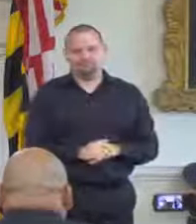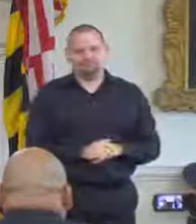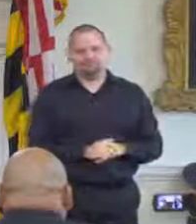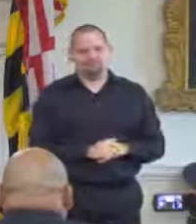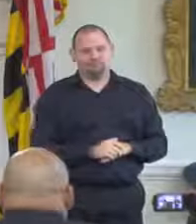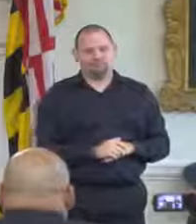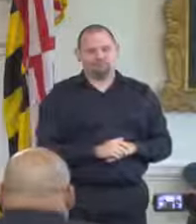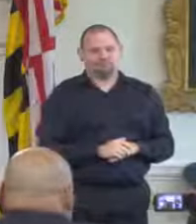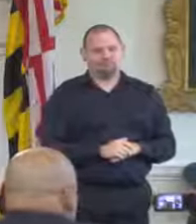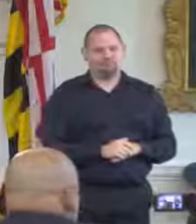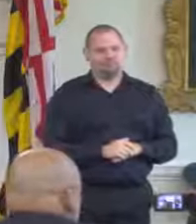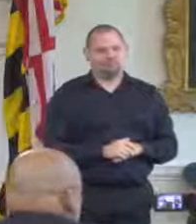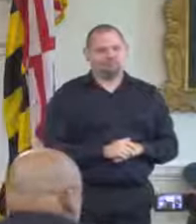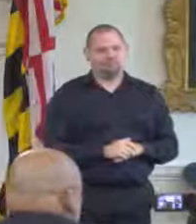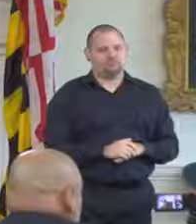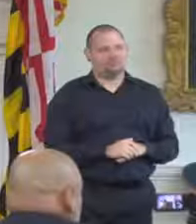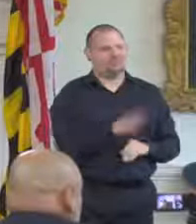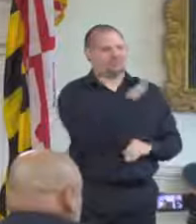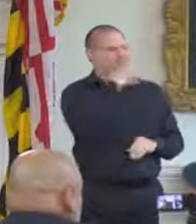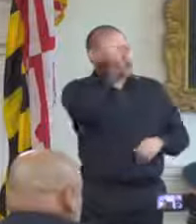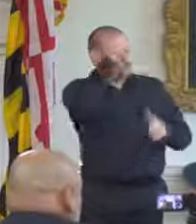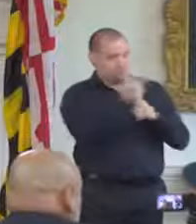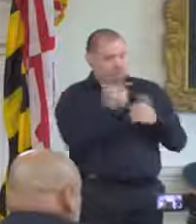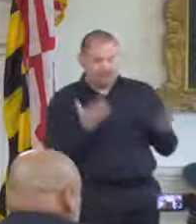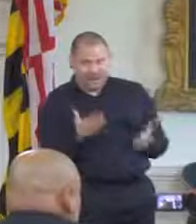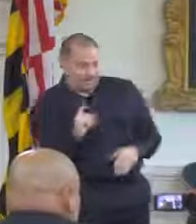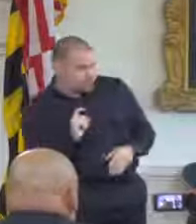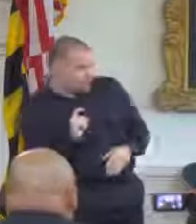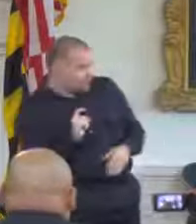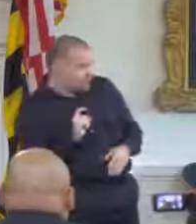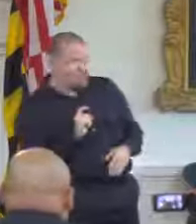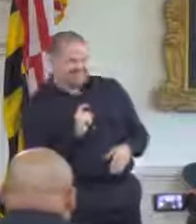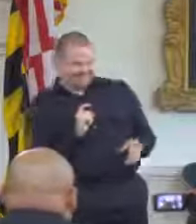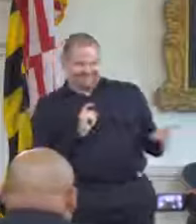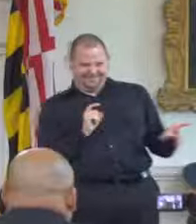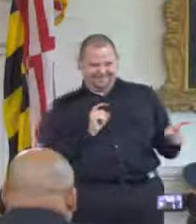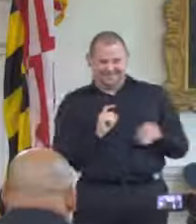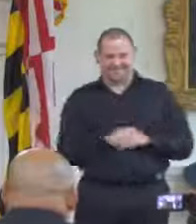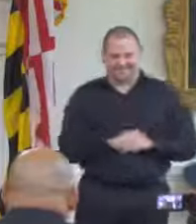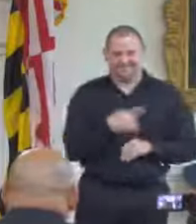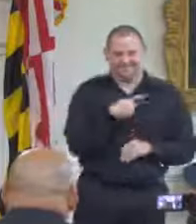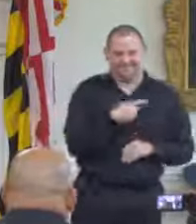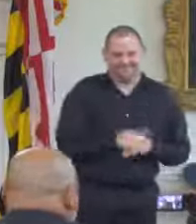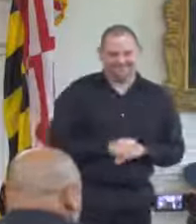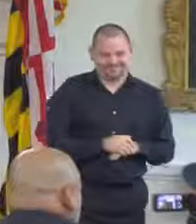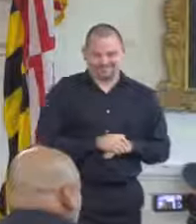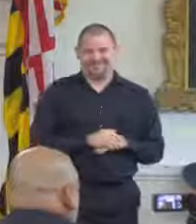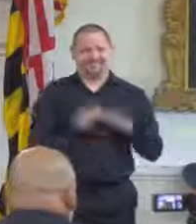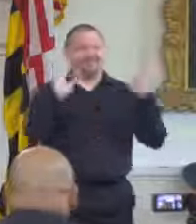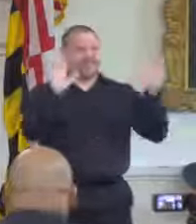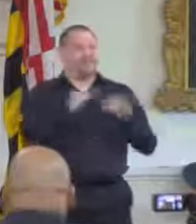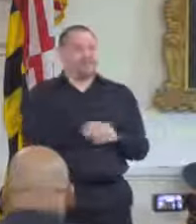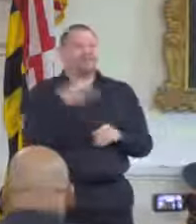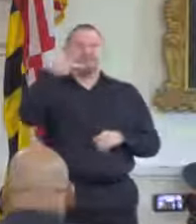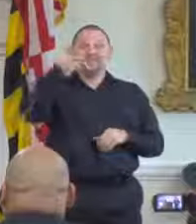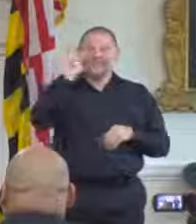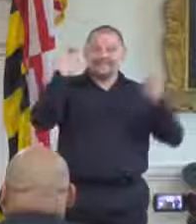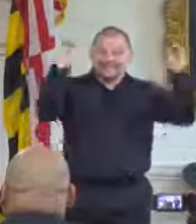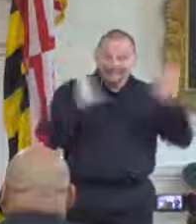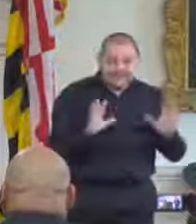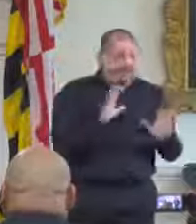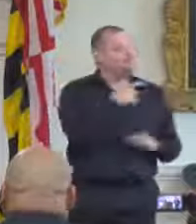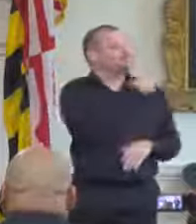Nyle's older brother, Neil, is also with us today. He's a physical education teacher at the Maryland School for the